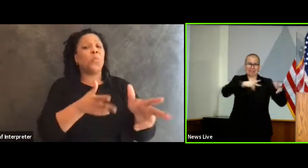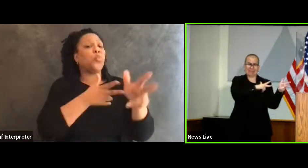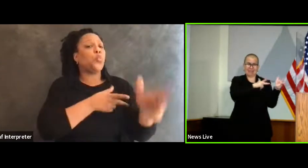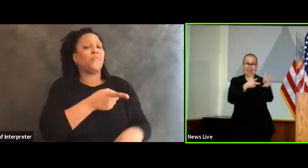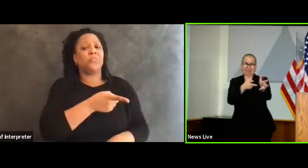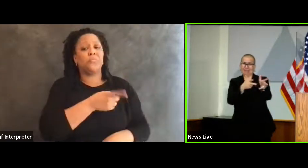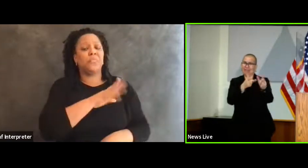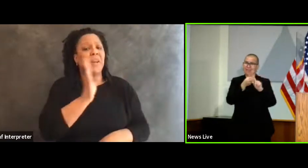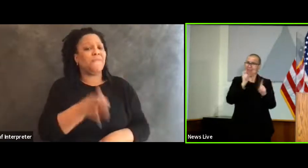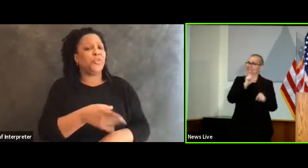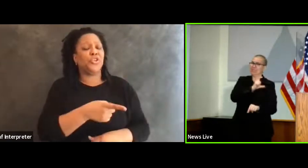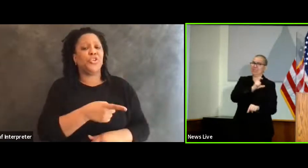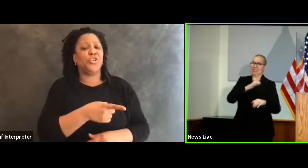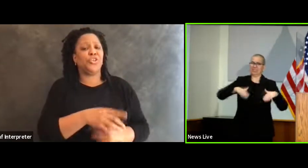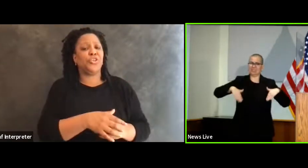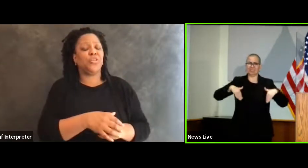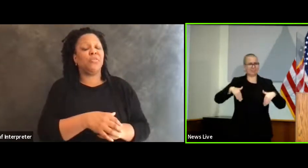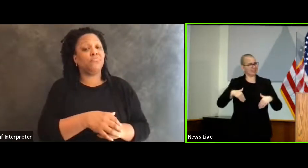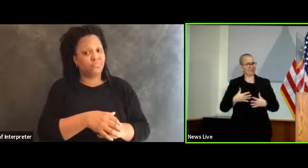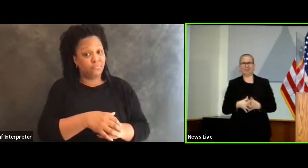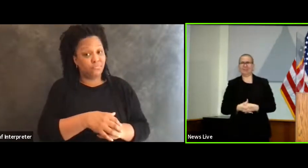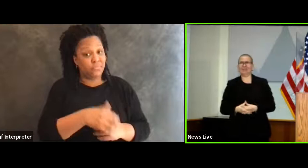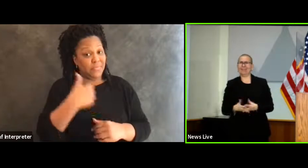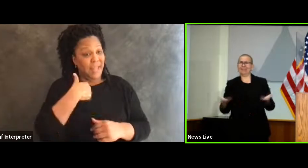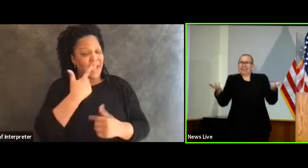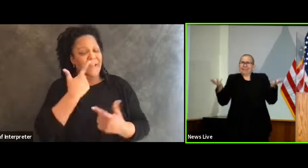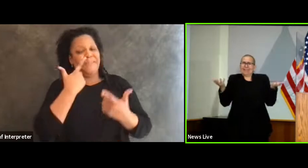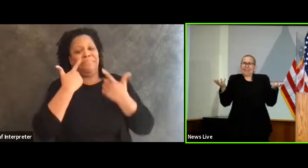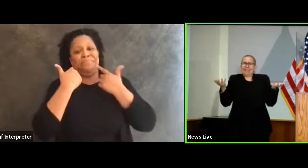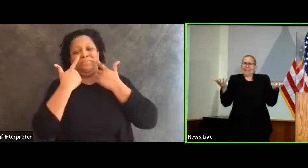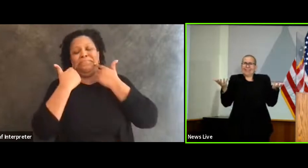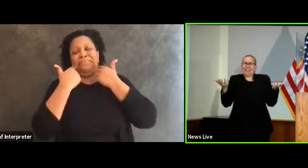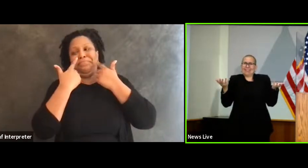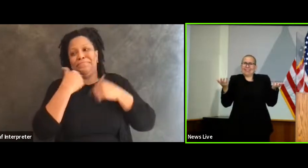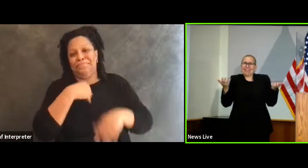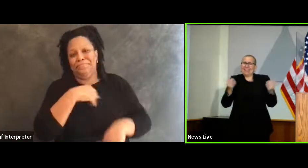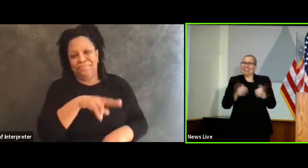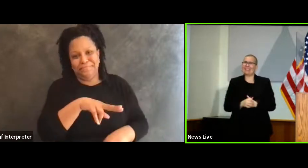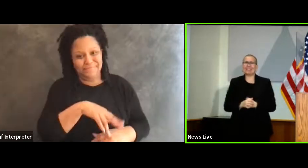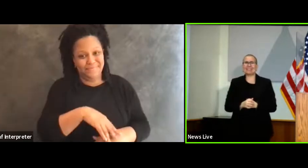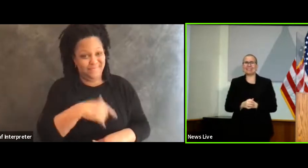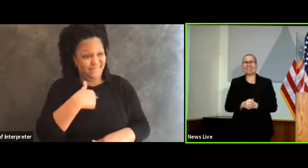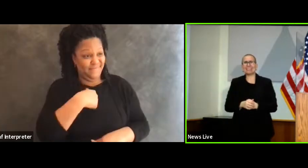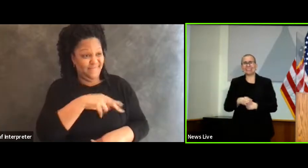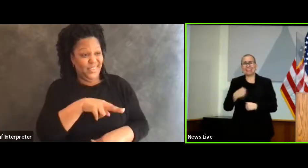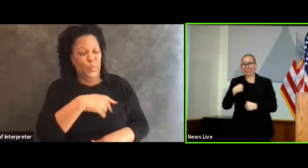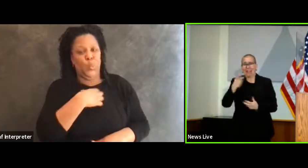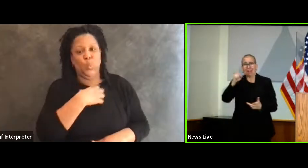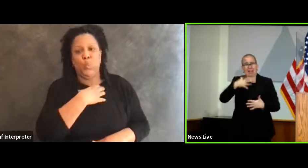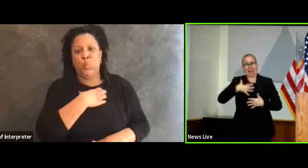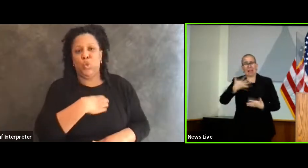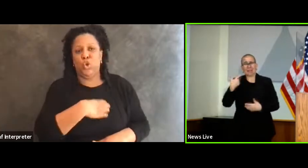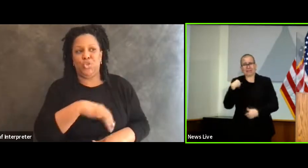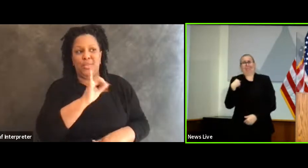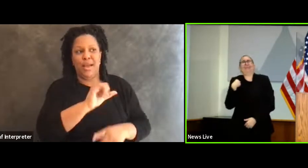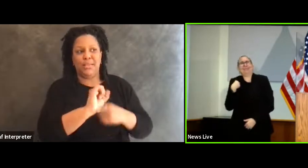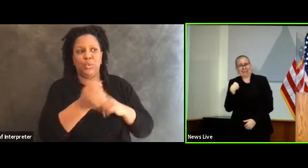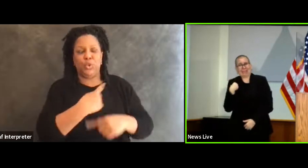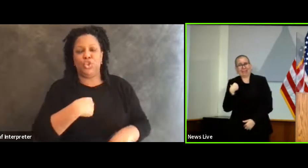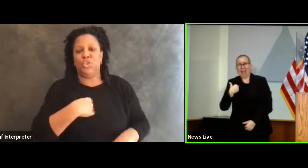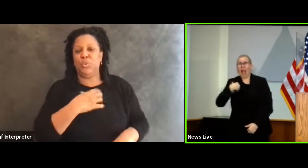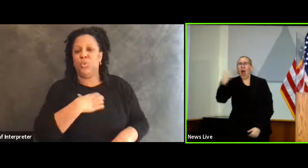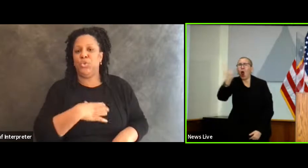police. And I chuckled to myself because I said, I wish that were me. Because I get stopped all the